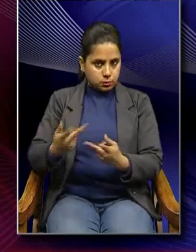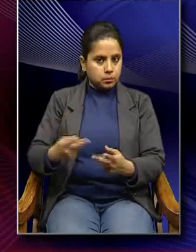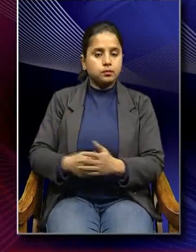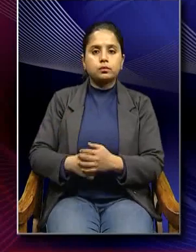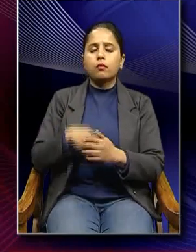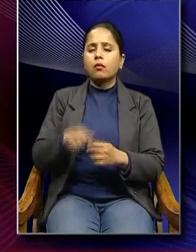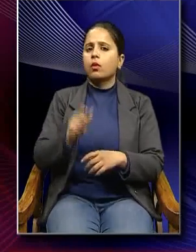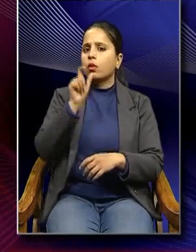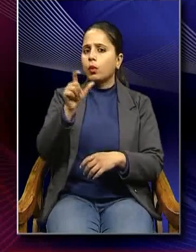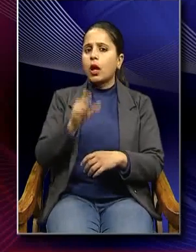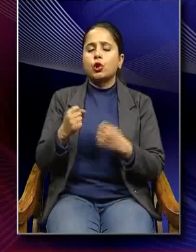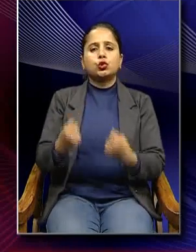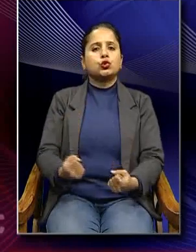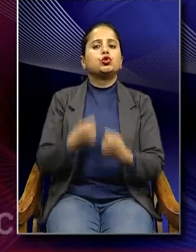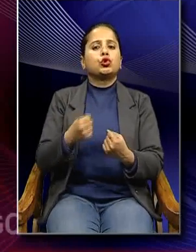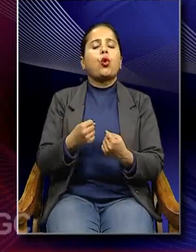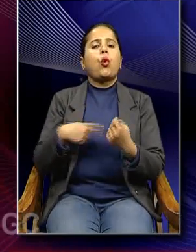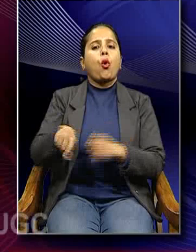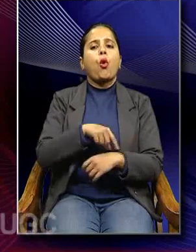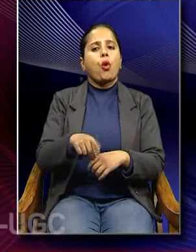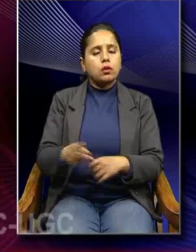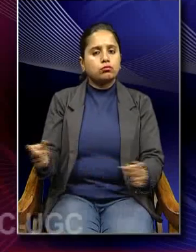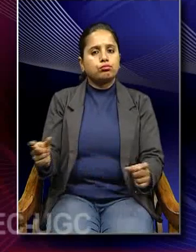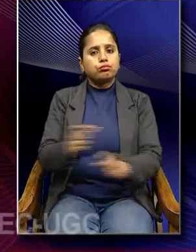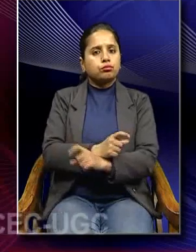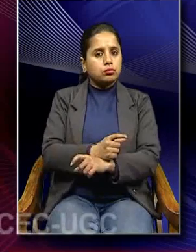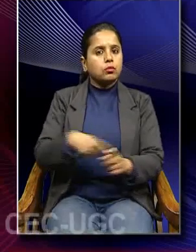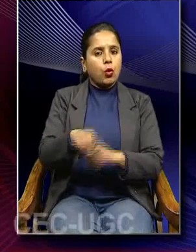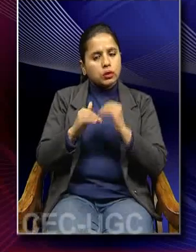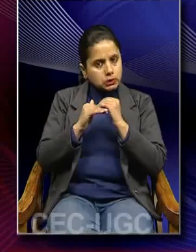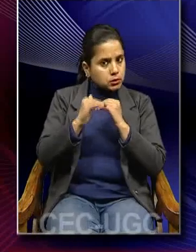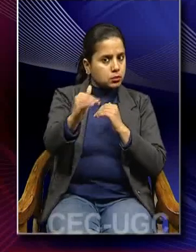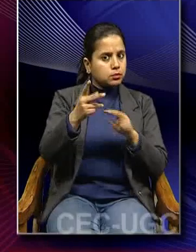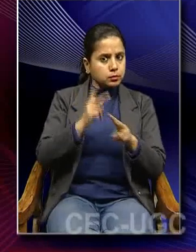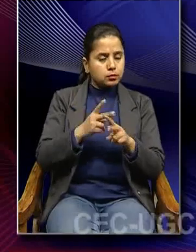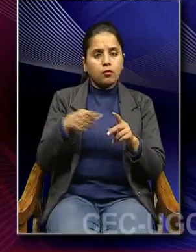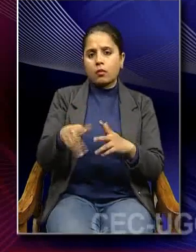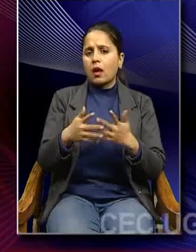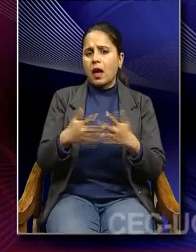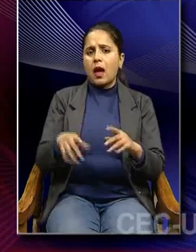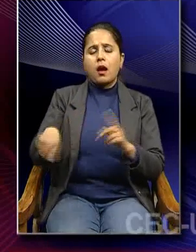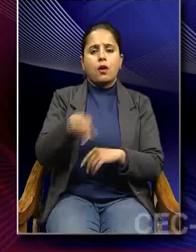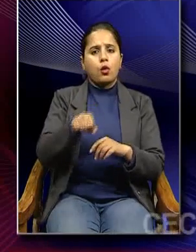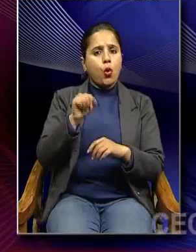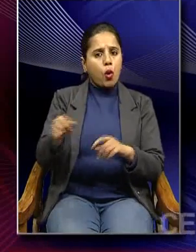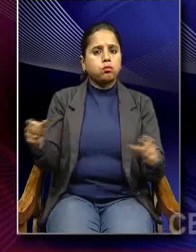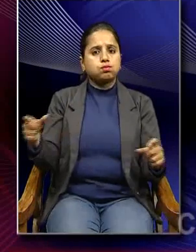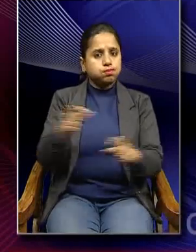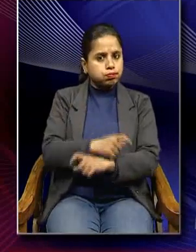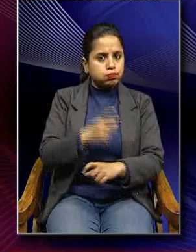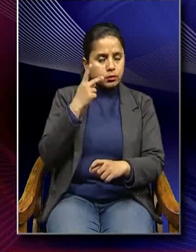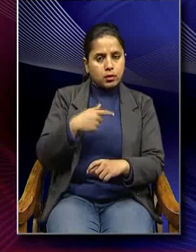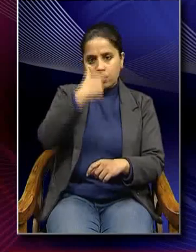The term strong sustainability means that same thing without allowing the substitution between